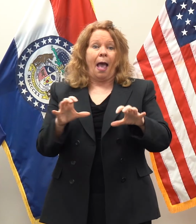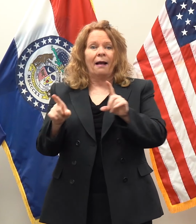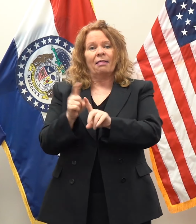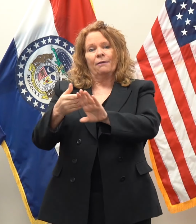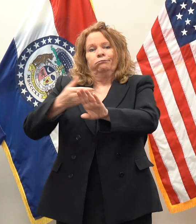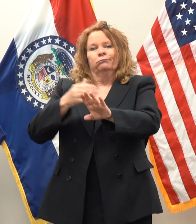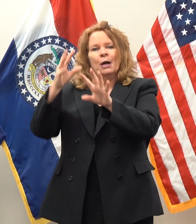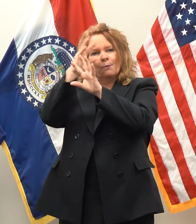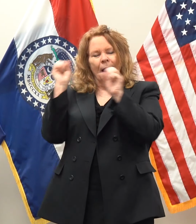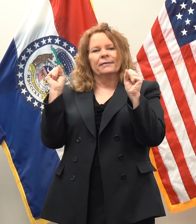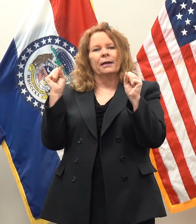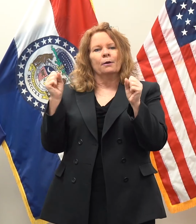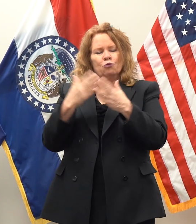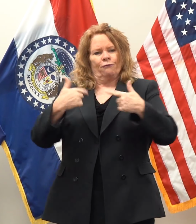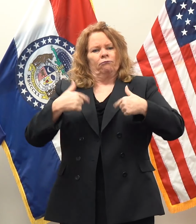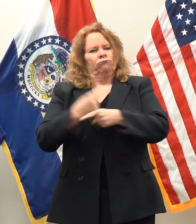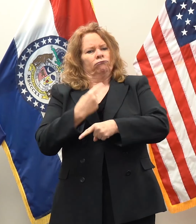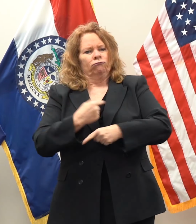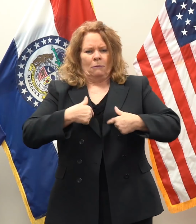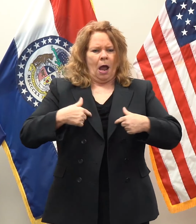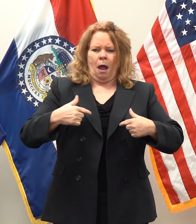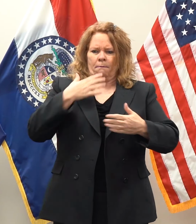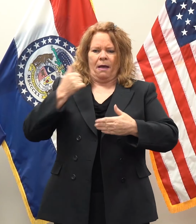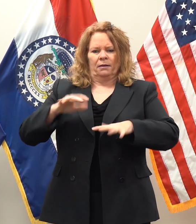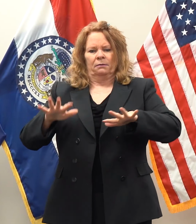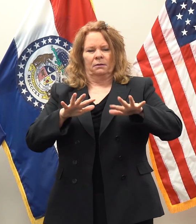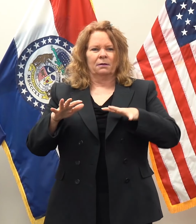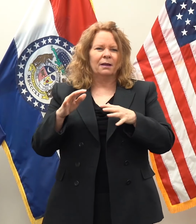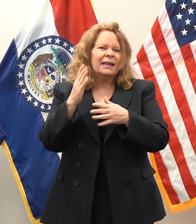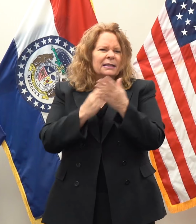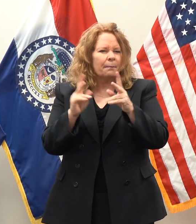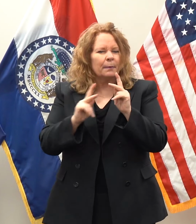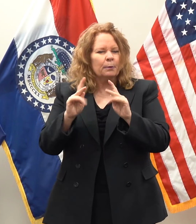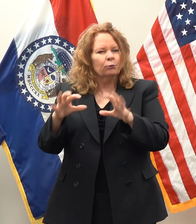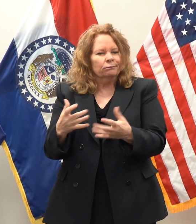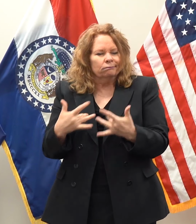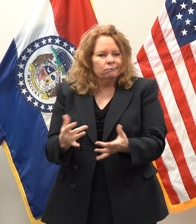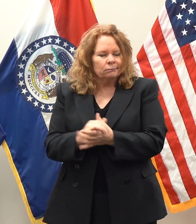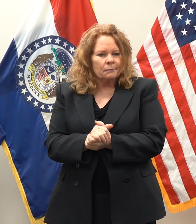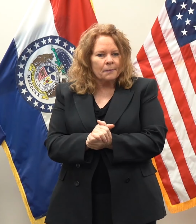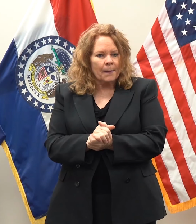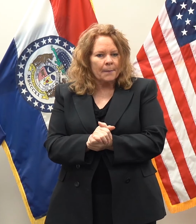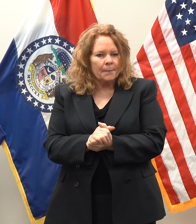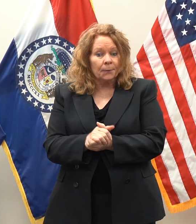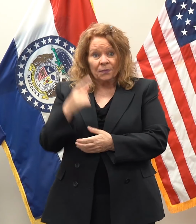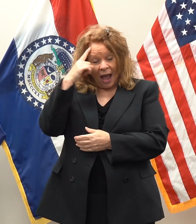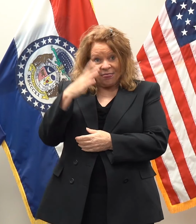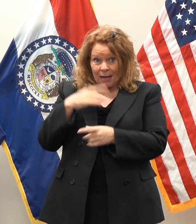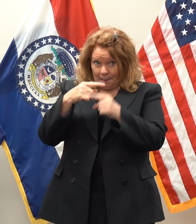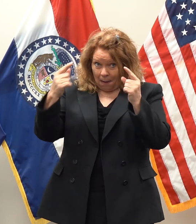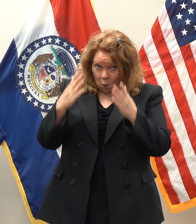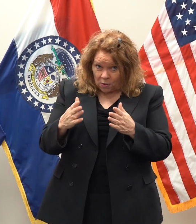president to be credible in certain circles in our community. I think my opponent's going to have a